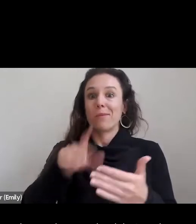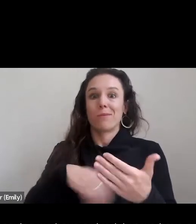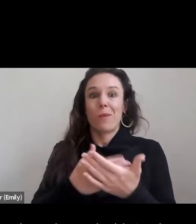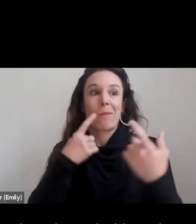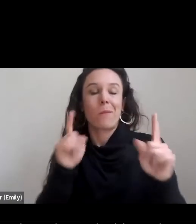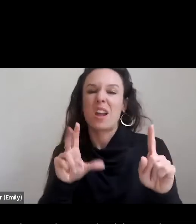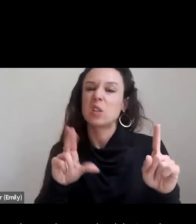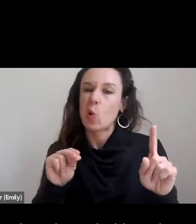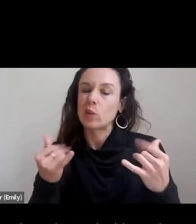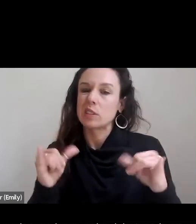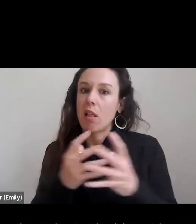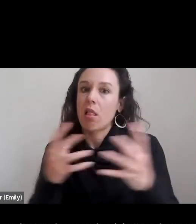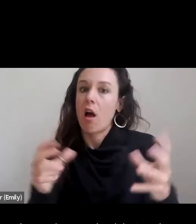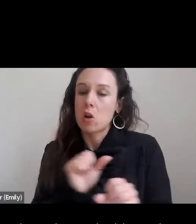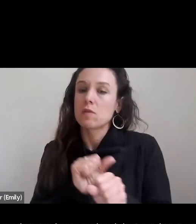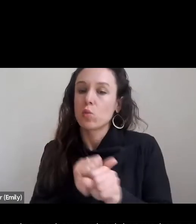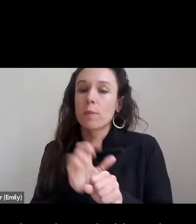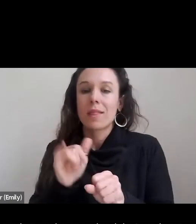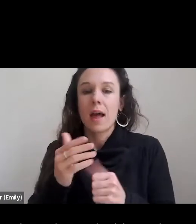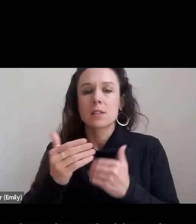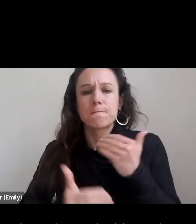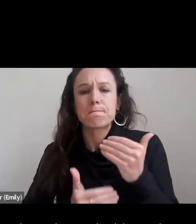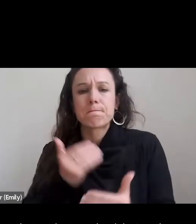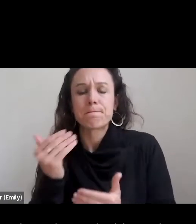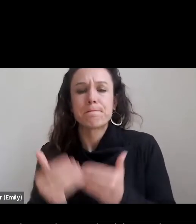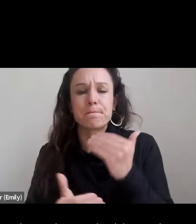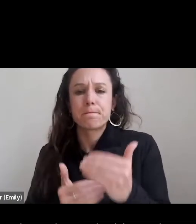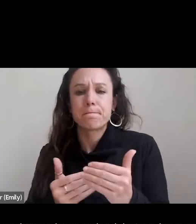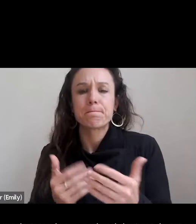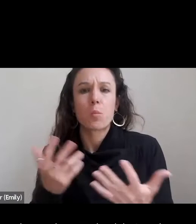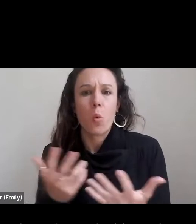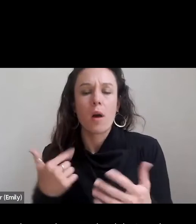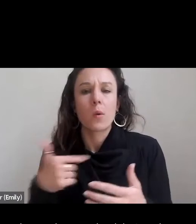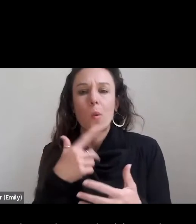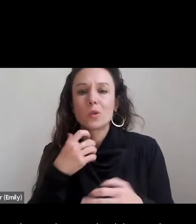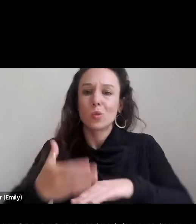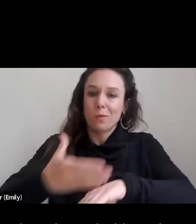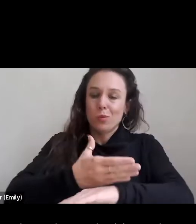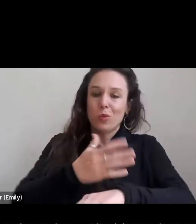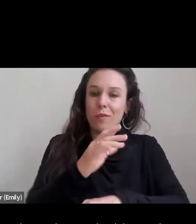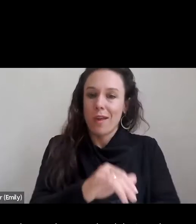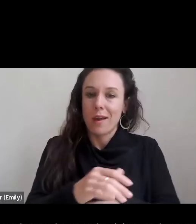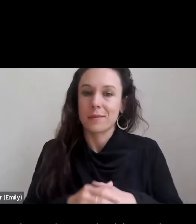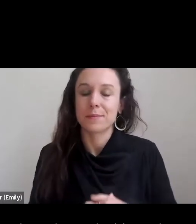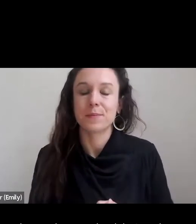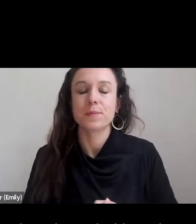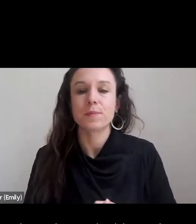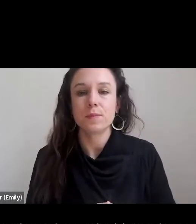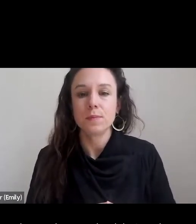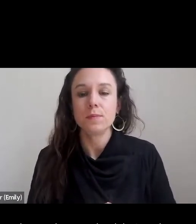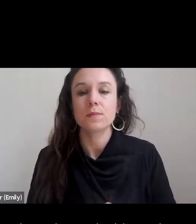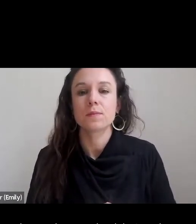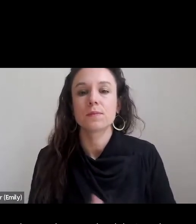that is the trajectory, the course that we're on is trying to really improve that. We have